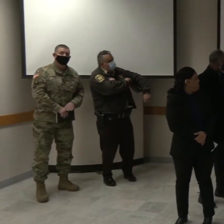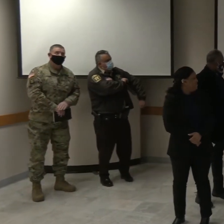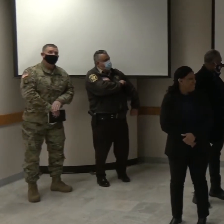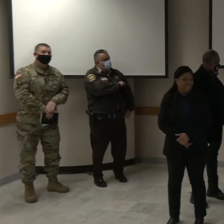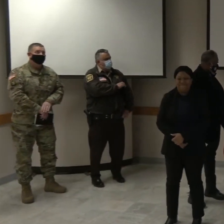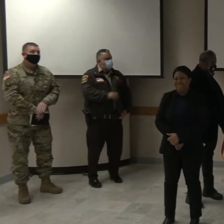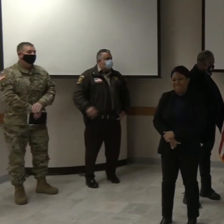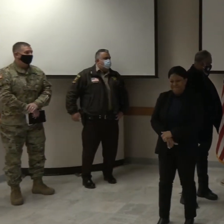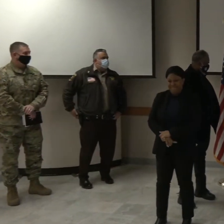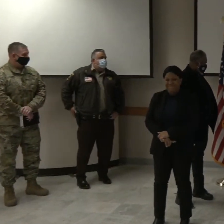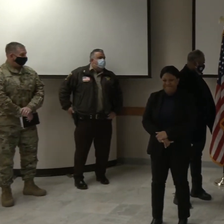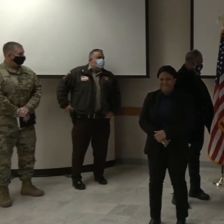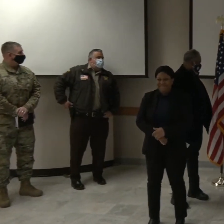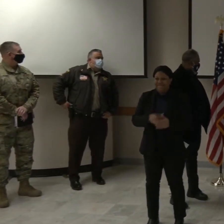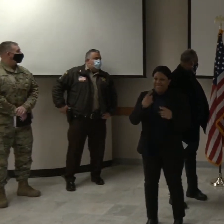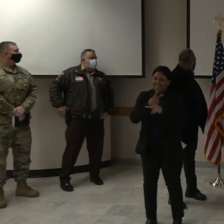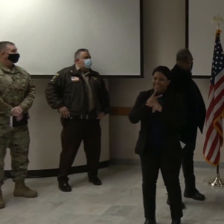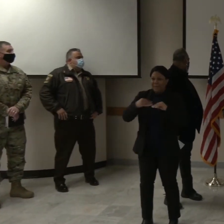Telling you, it worked in practice.